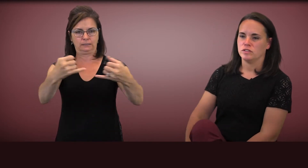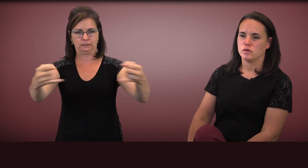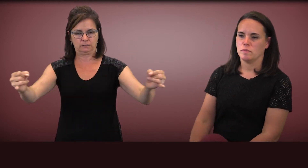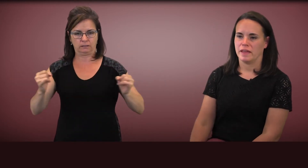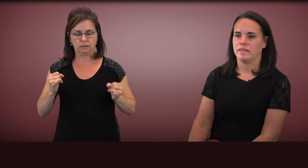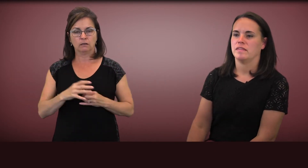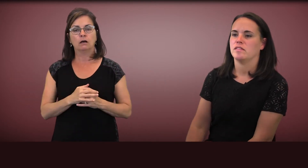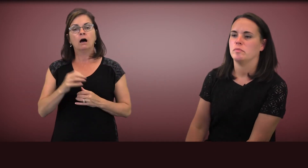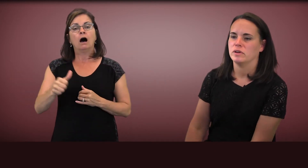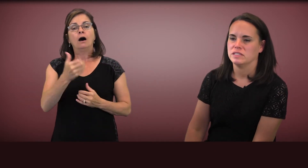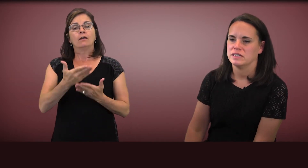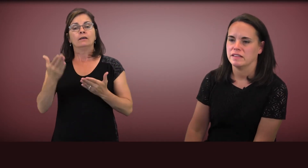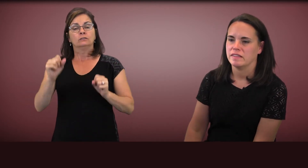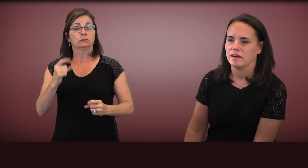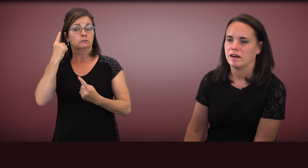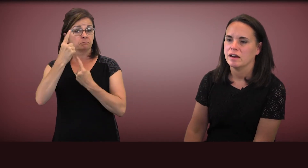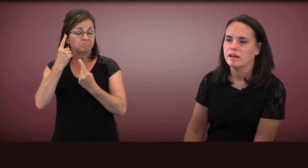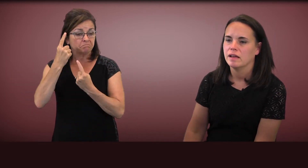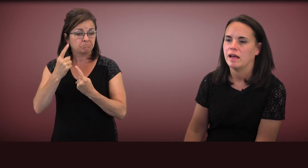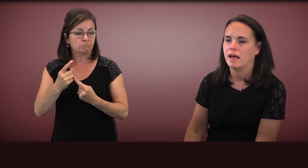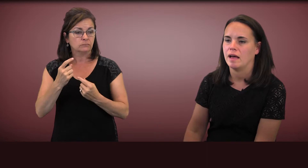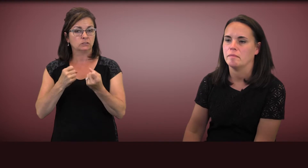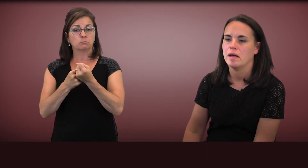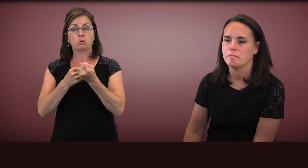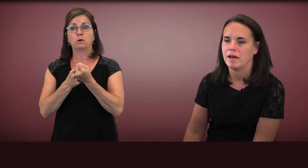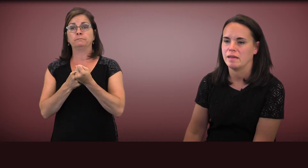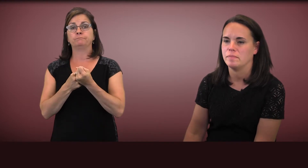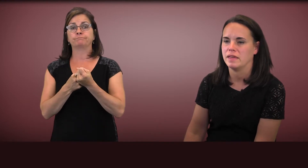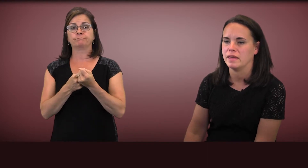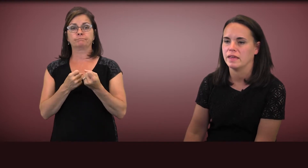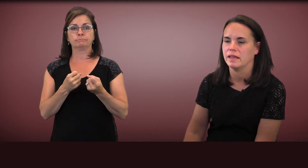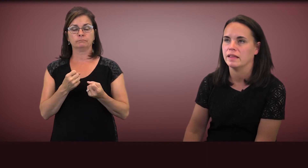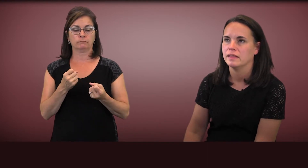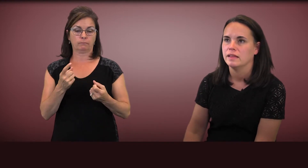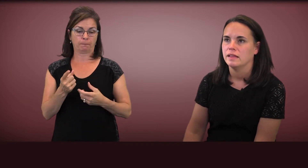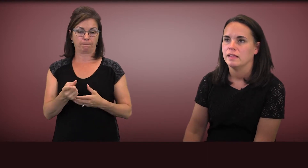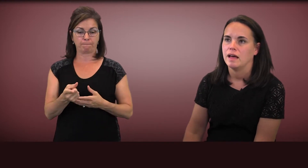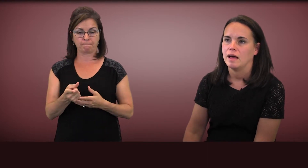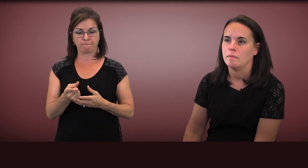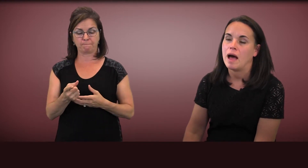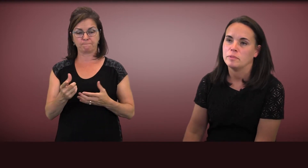Some other school-based supports to consider might be